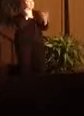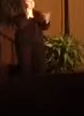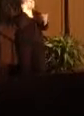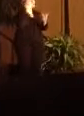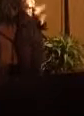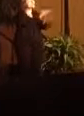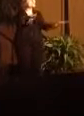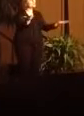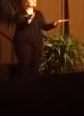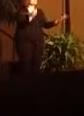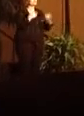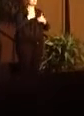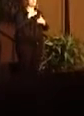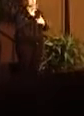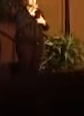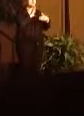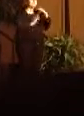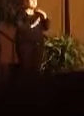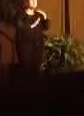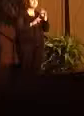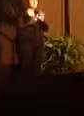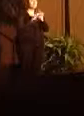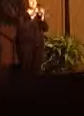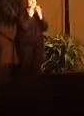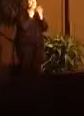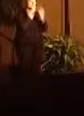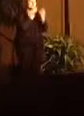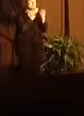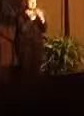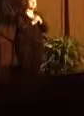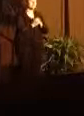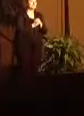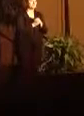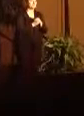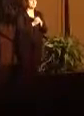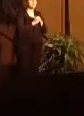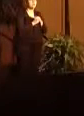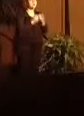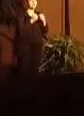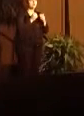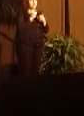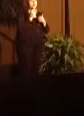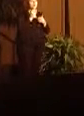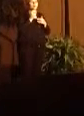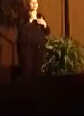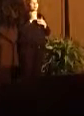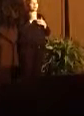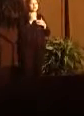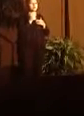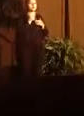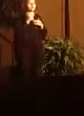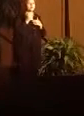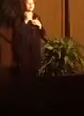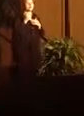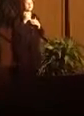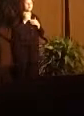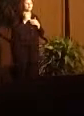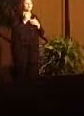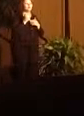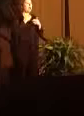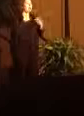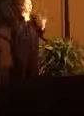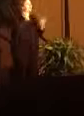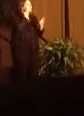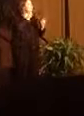both really humbled and really grateful. And I know some of you, I was talking to someone that has been tuning in for 4